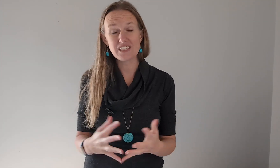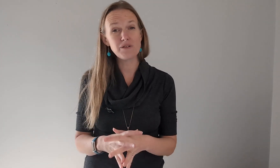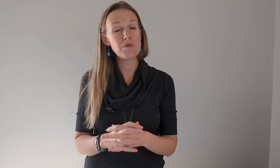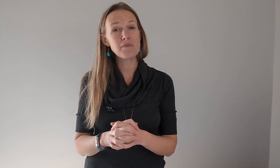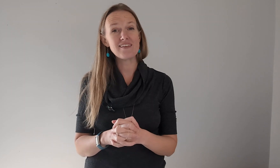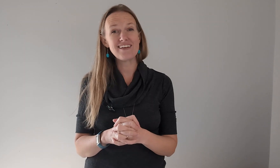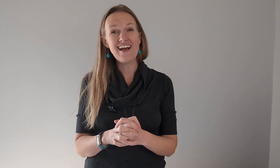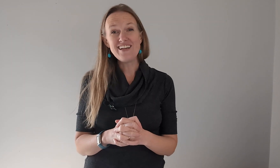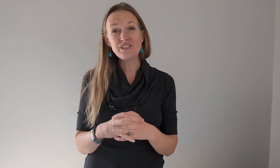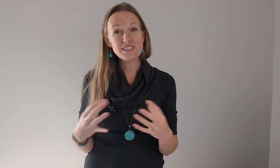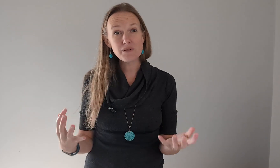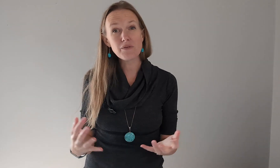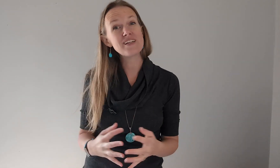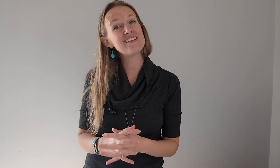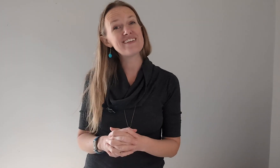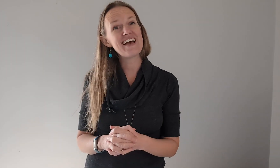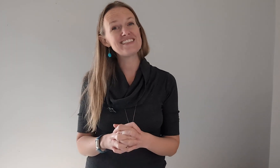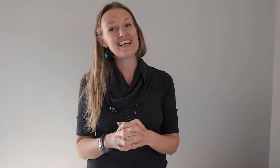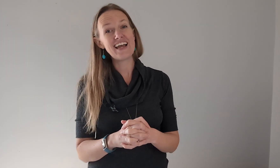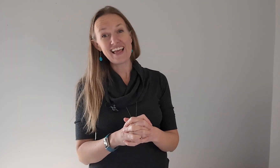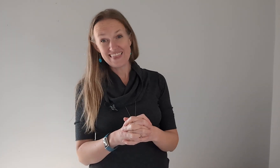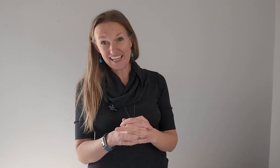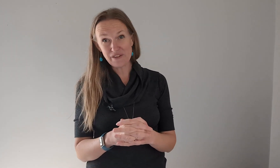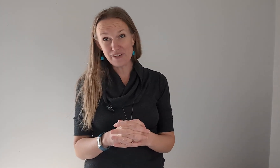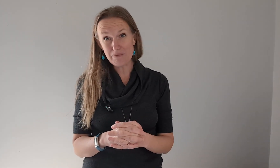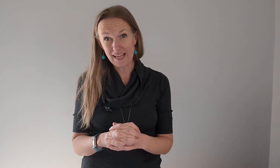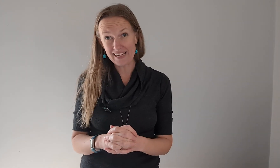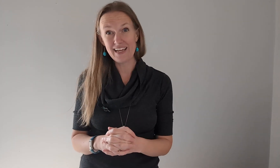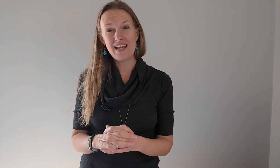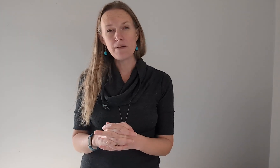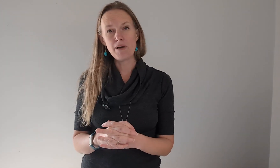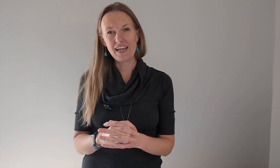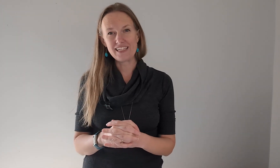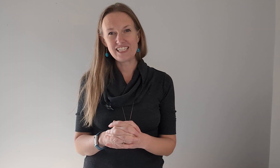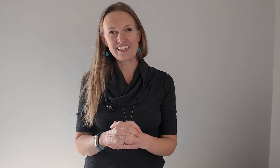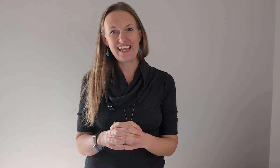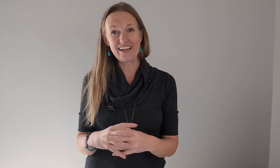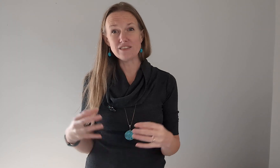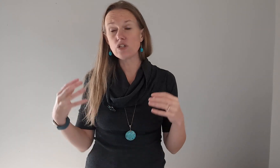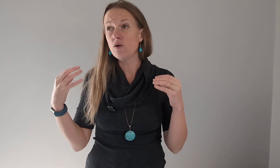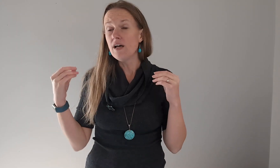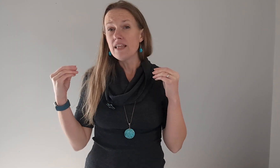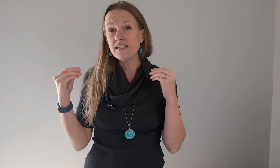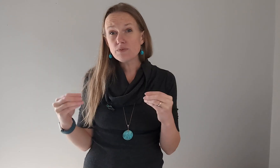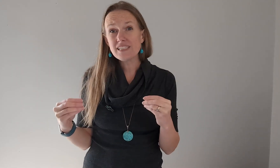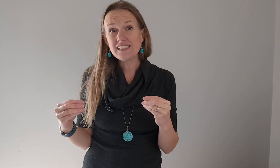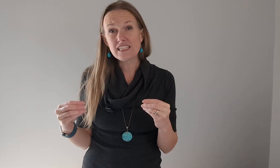that are really popular. So this week we're going to learn how to sign Thank You for the Blood by Charity Gayle. So this one is a